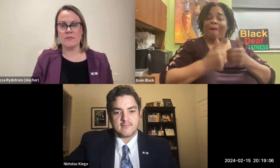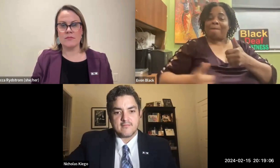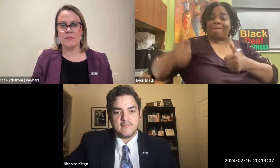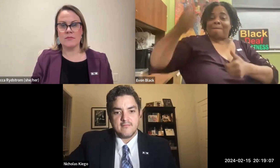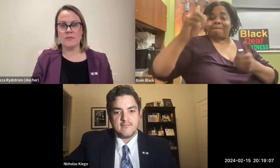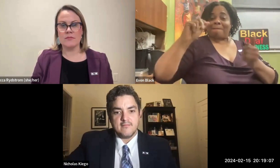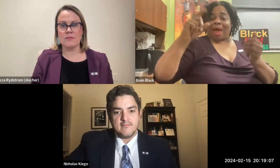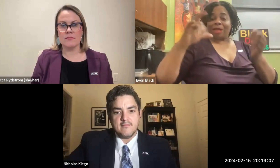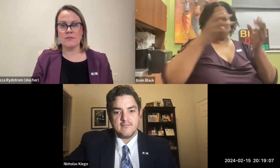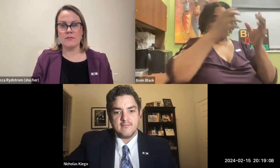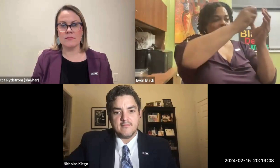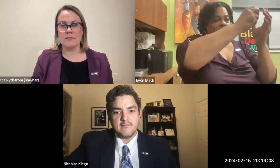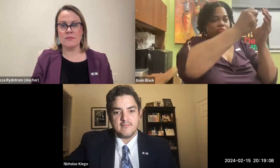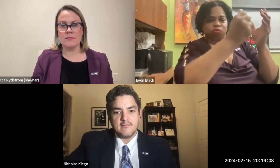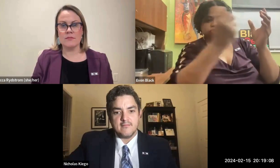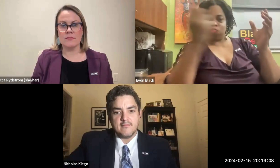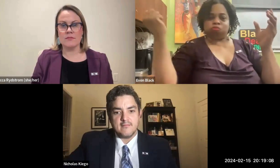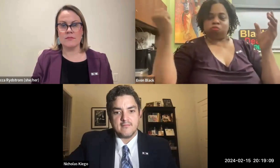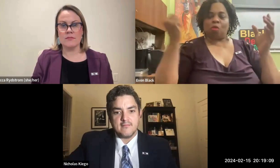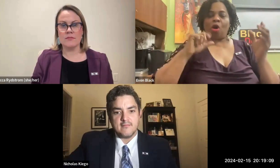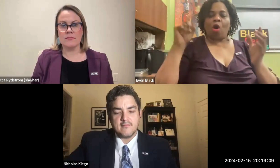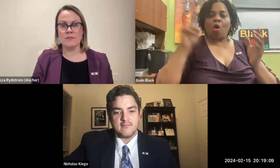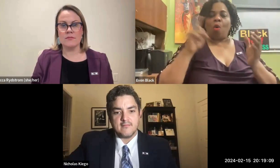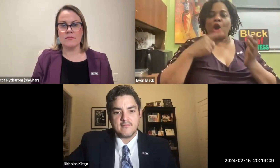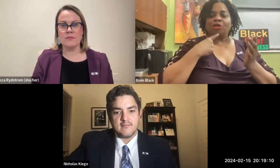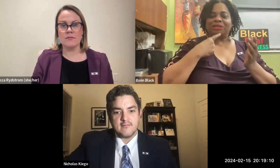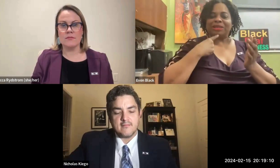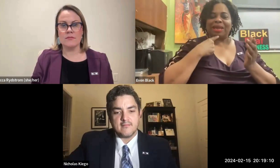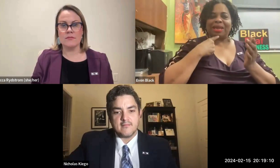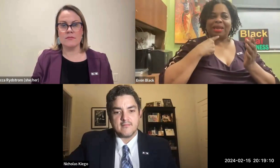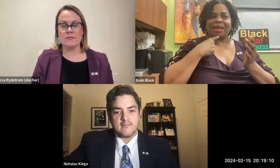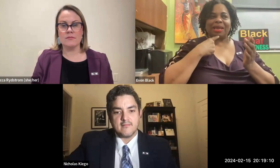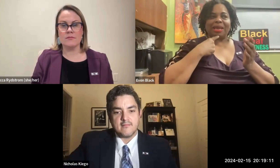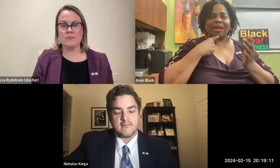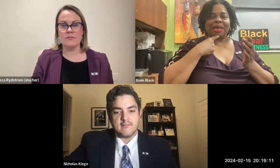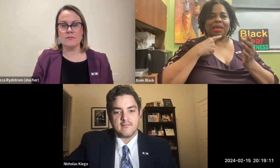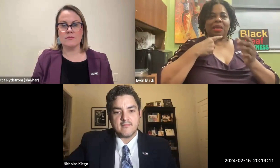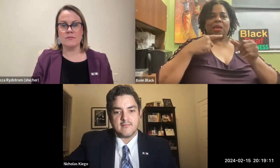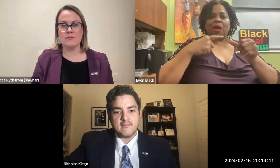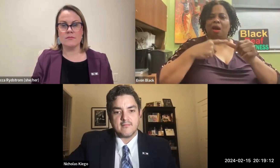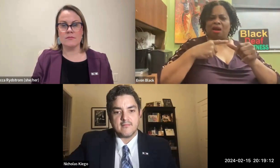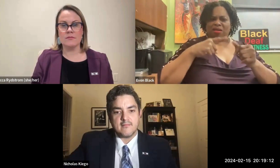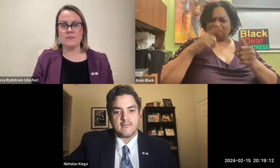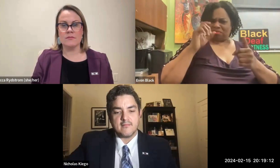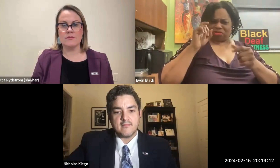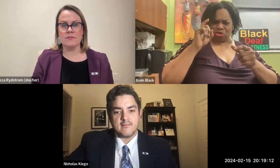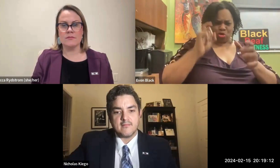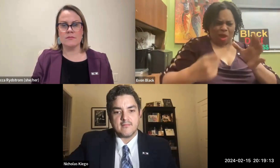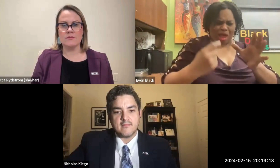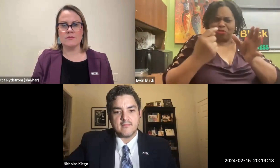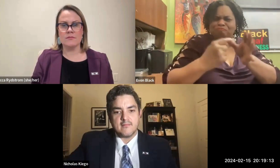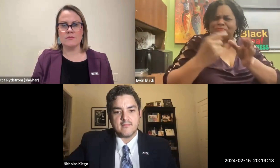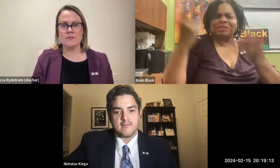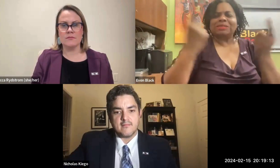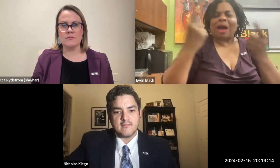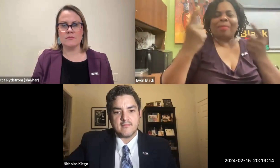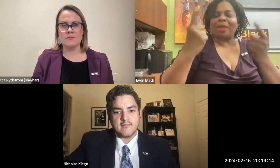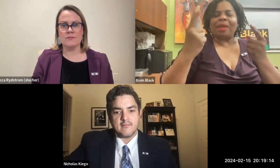on display at the Bible Museum, but some of those Bibles have actually been